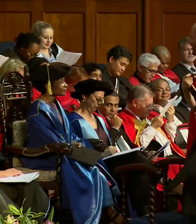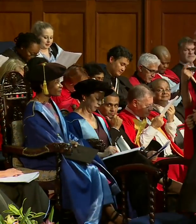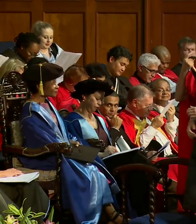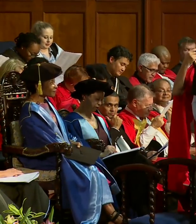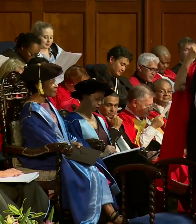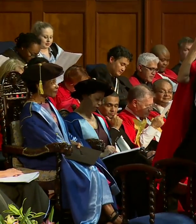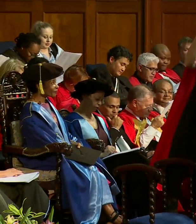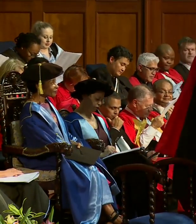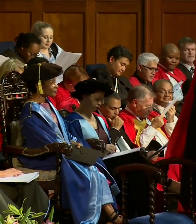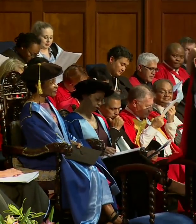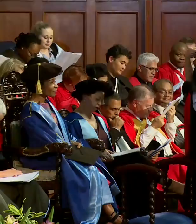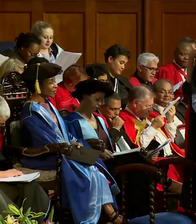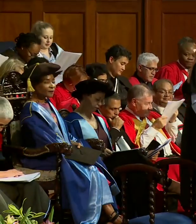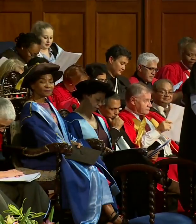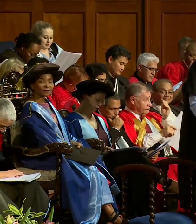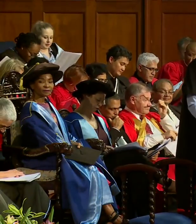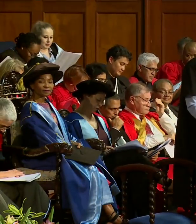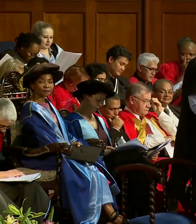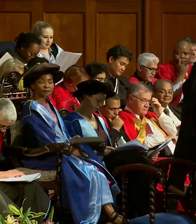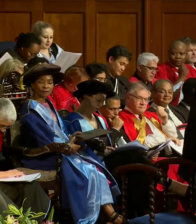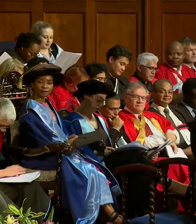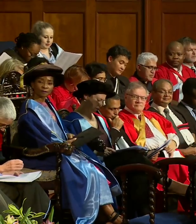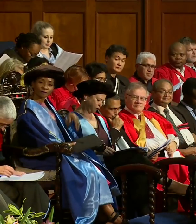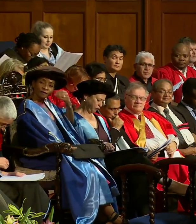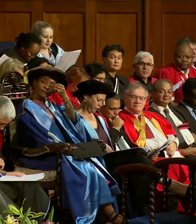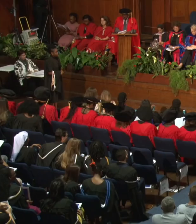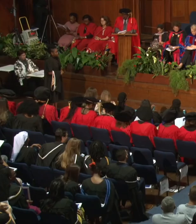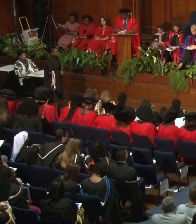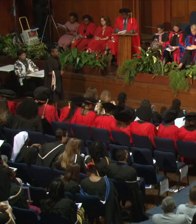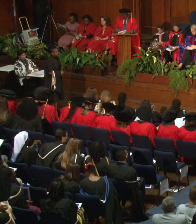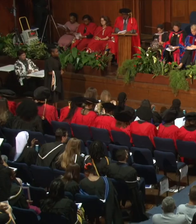For the degree of Master of Laws in International Trade Law,